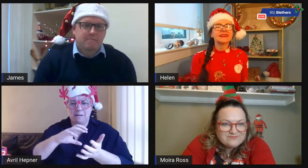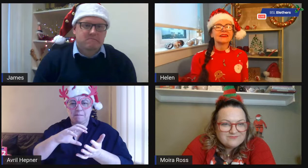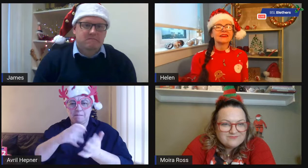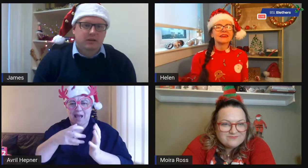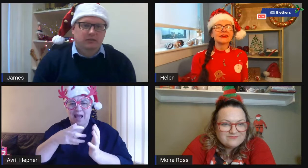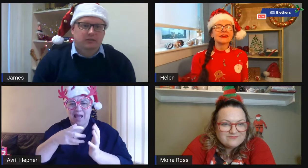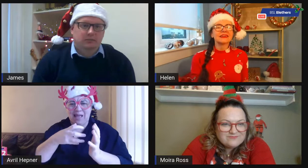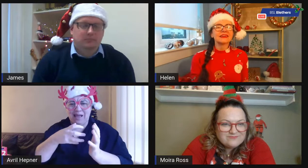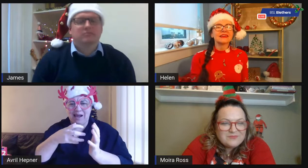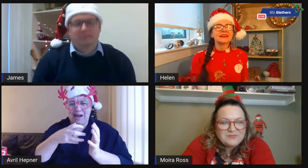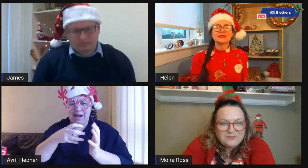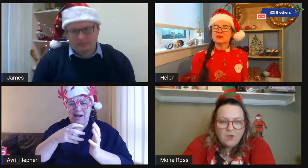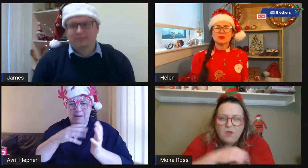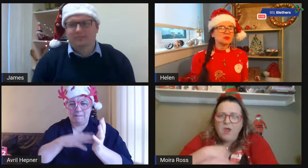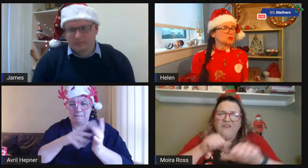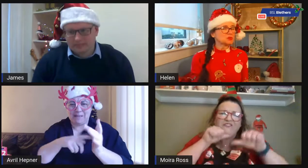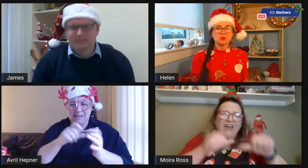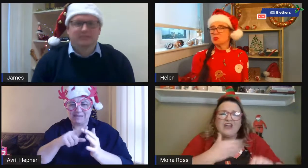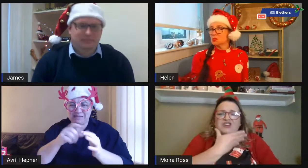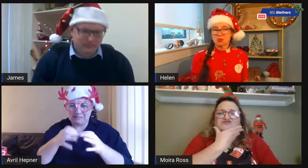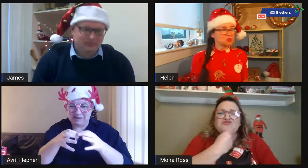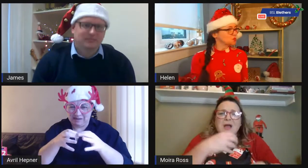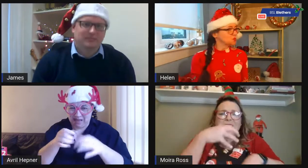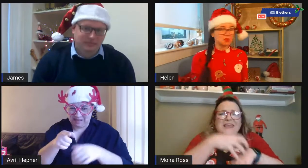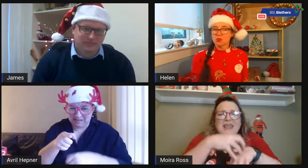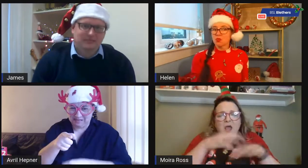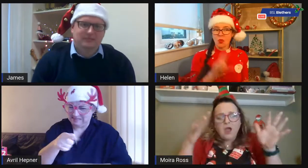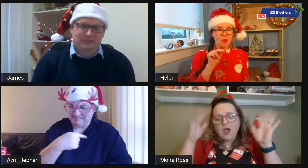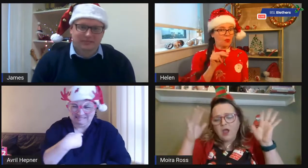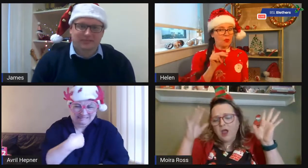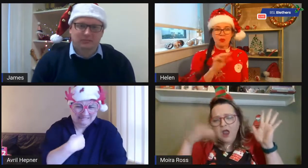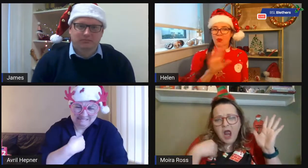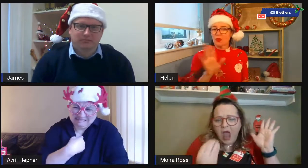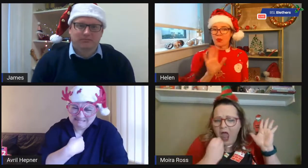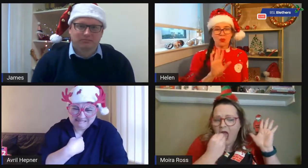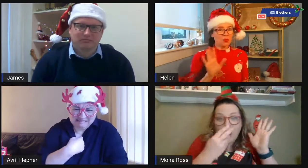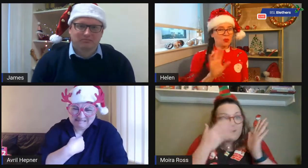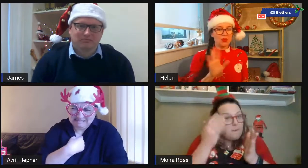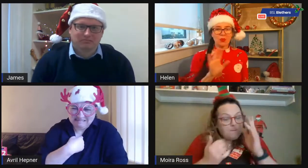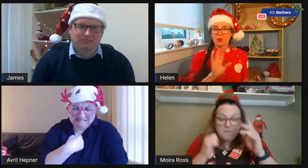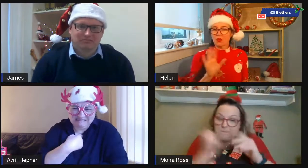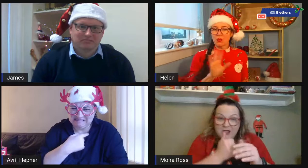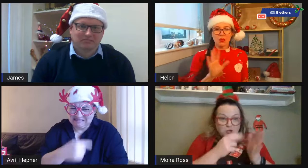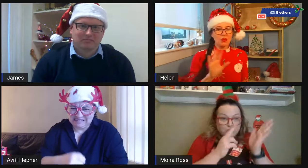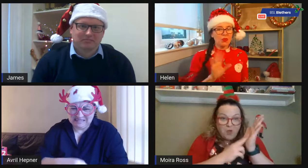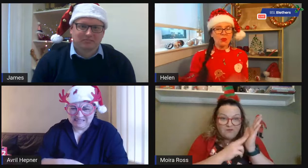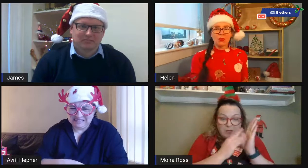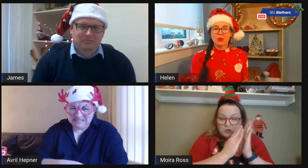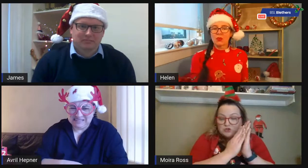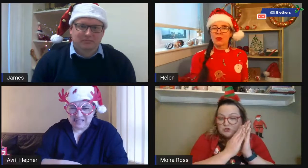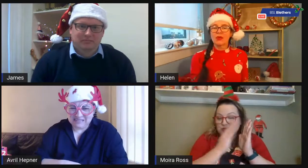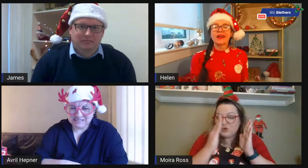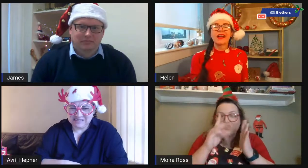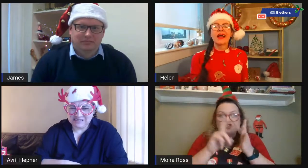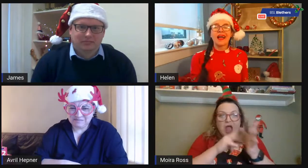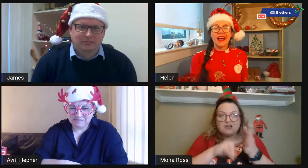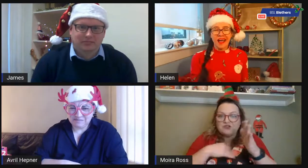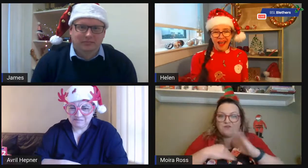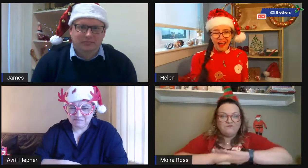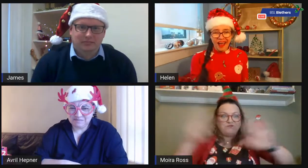to have ice cream and mince pies. I love mince pie. Oh, no, No, mince pies for me, no.